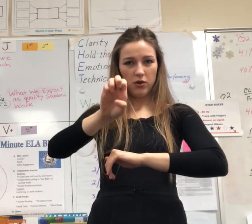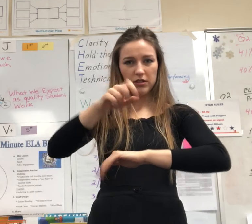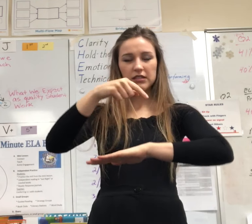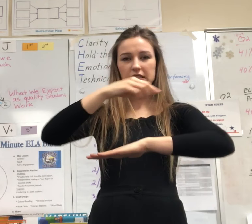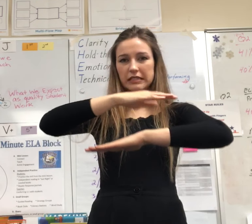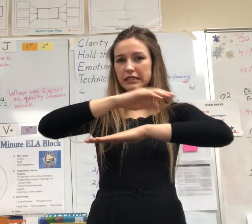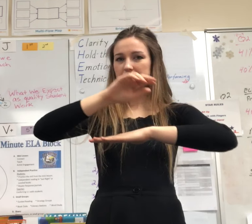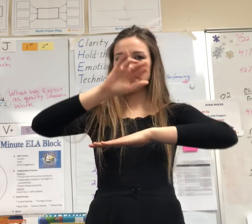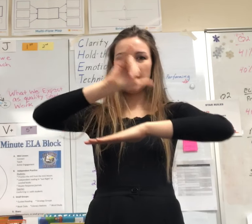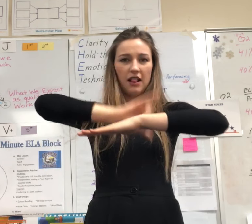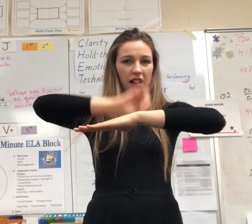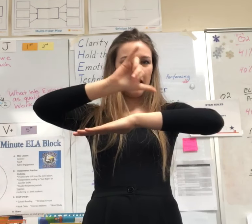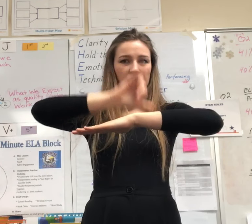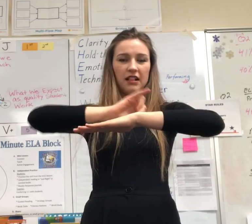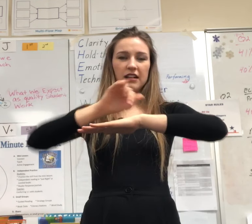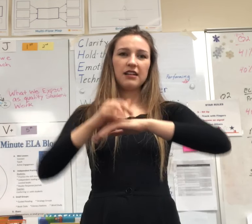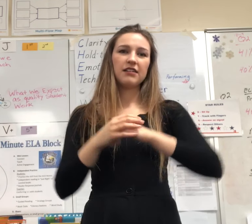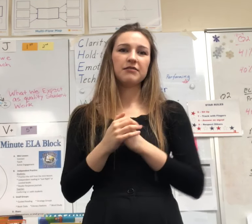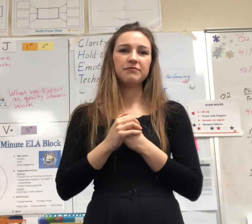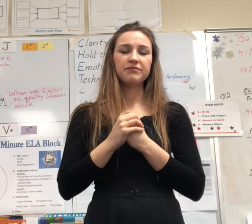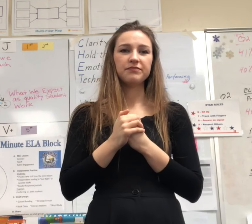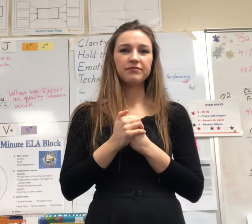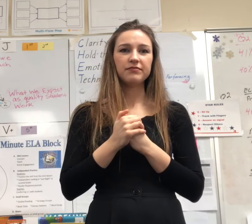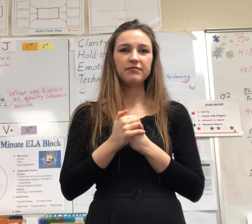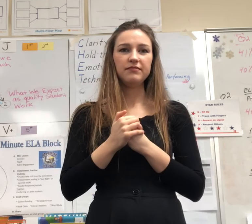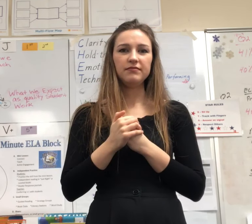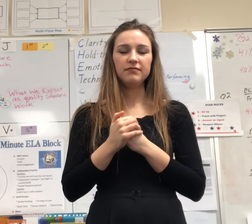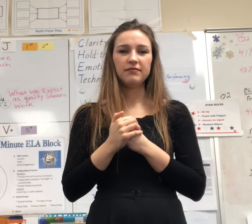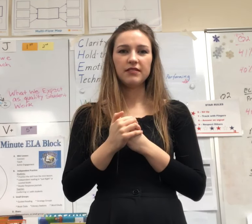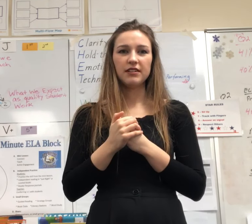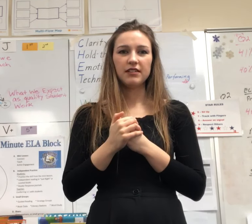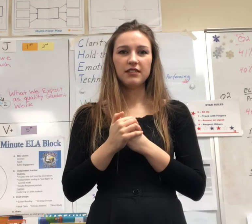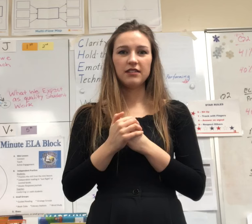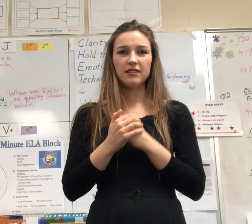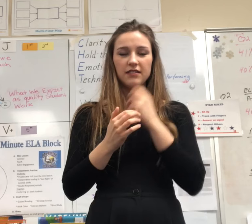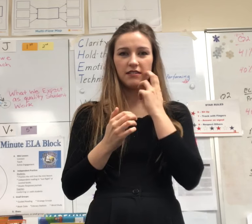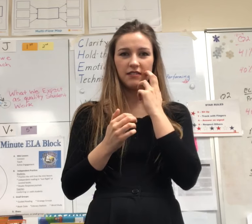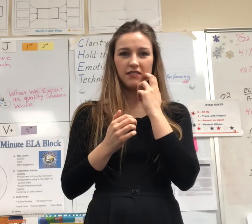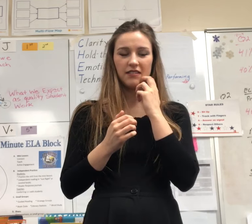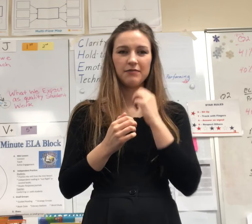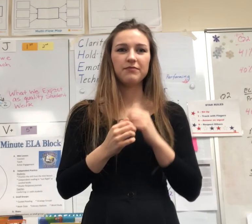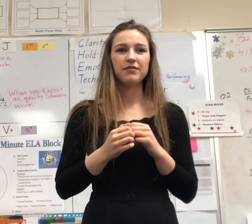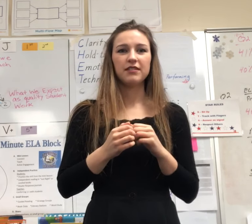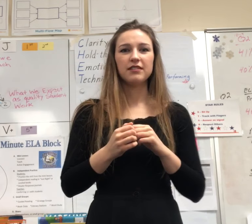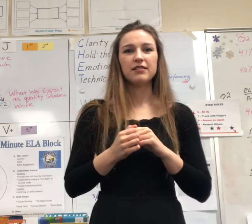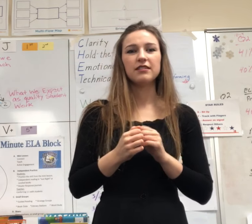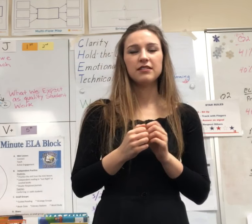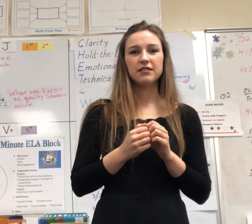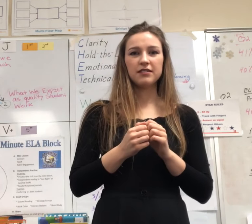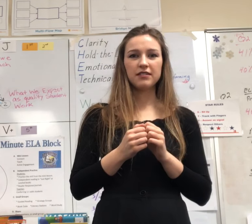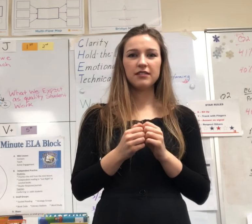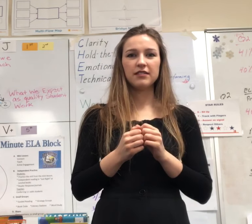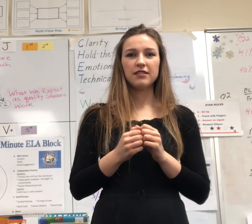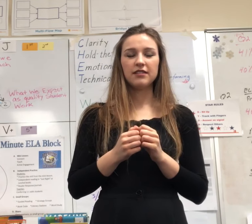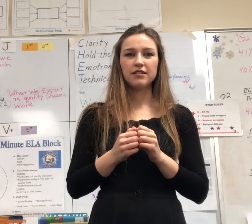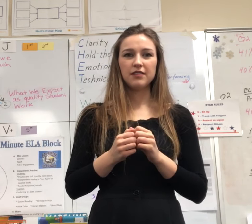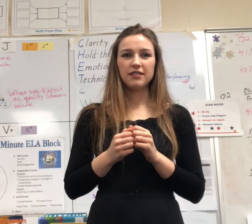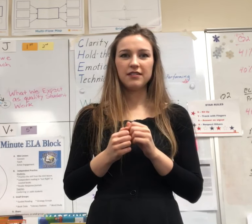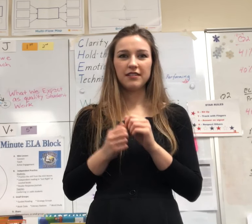And when we have a balanced force, it's not going to move. It's going to be at rest. I want you to push as hard as you can.